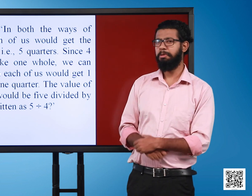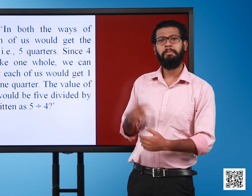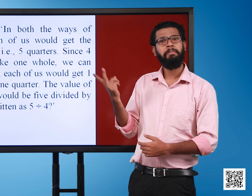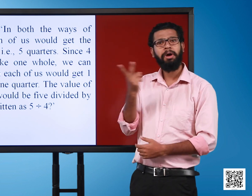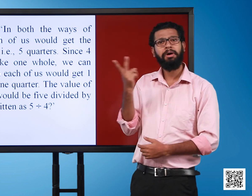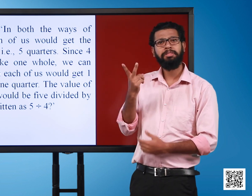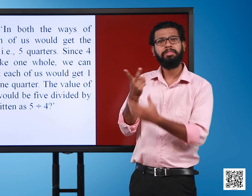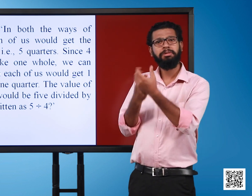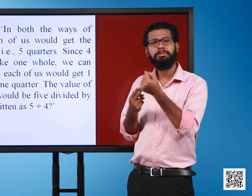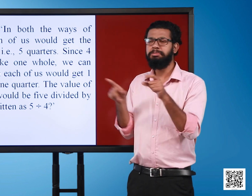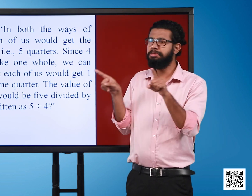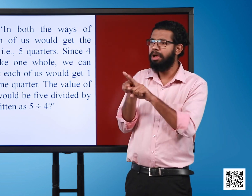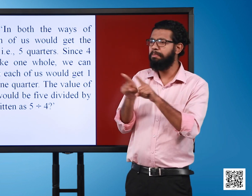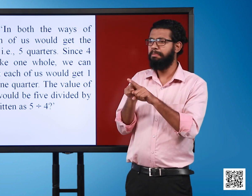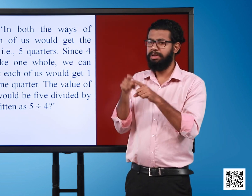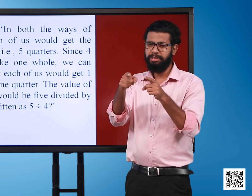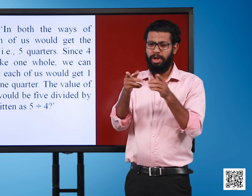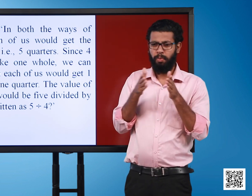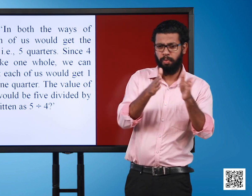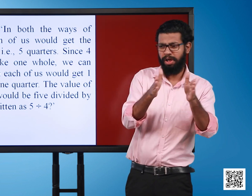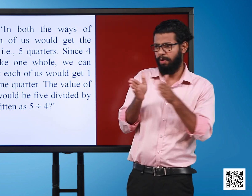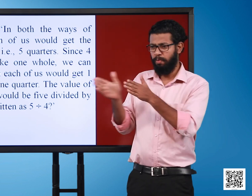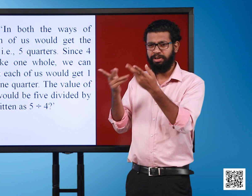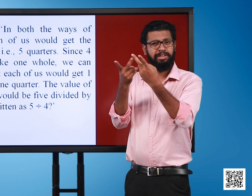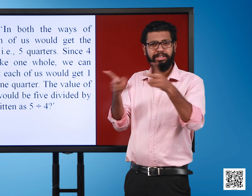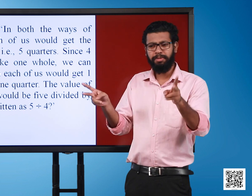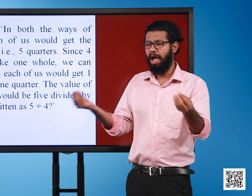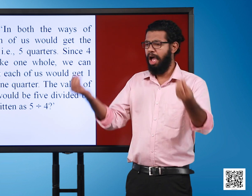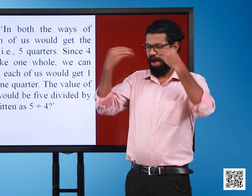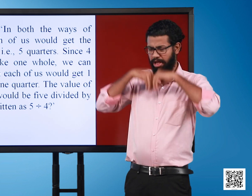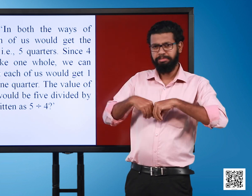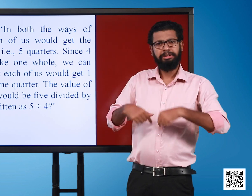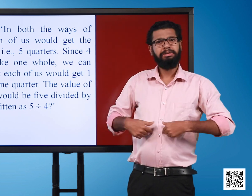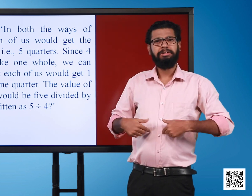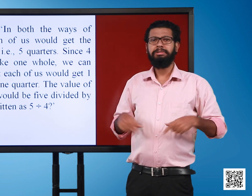"In both the ways of sharing, each of us would get the same share, that is, 5 quarters.